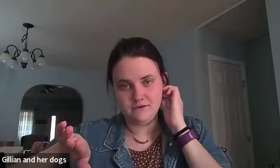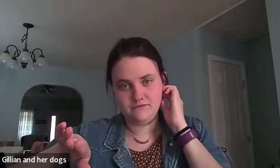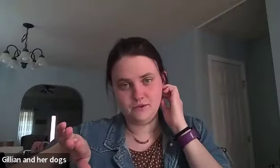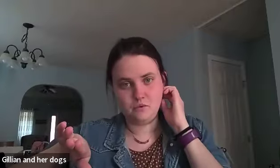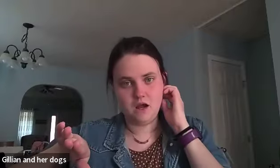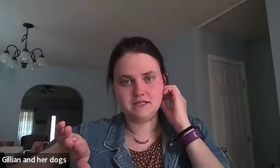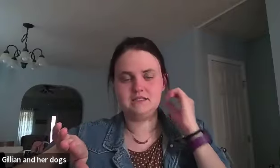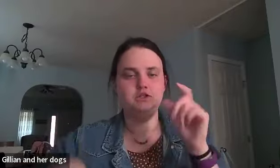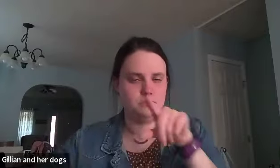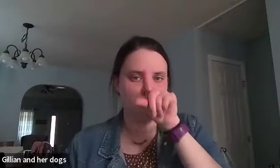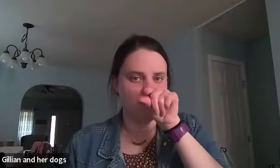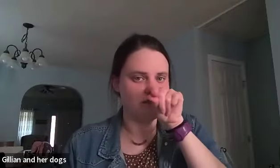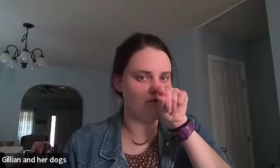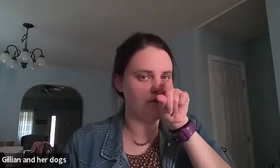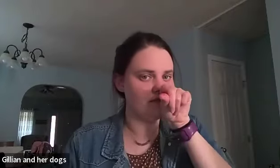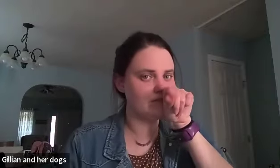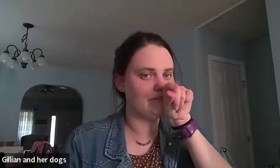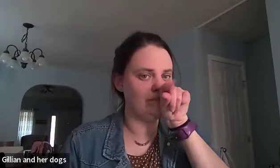for food wise, you would do the sign for this.